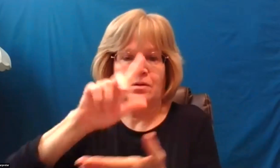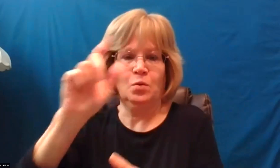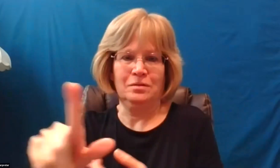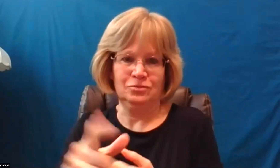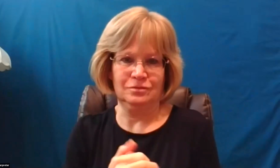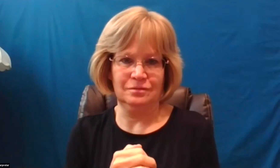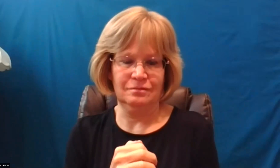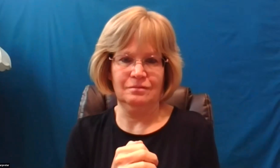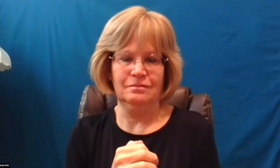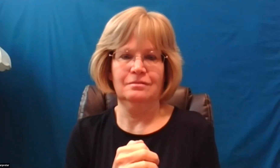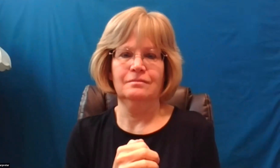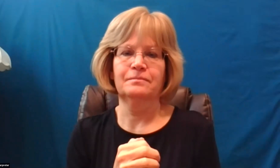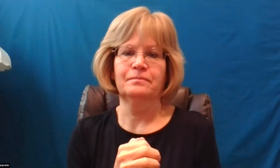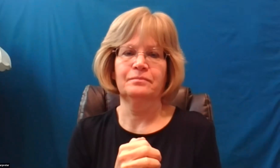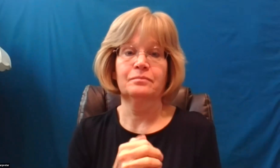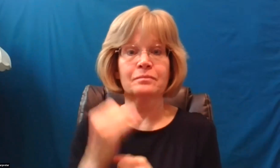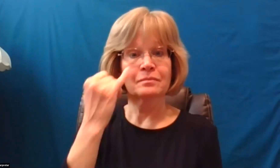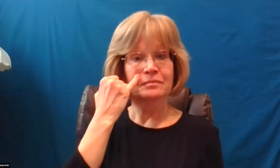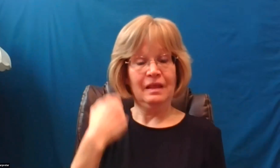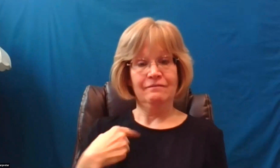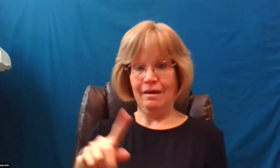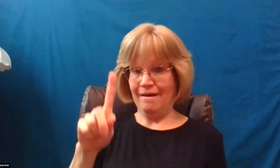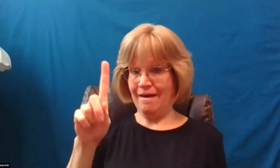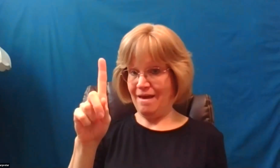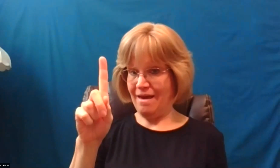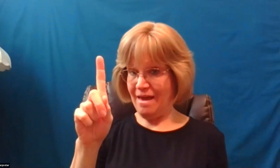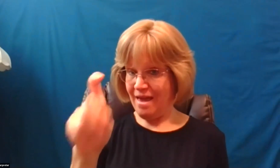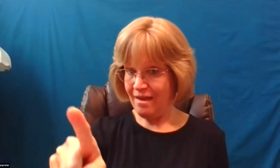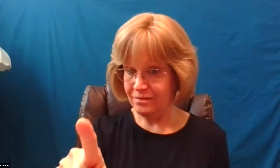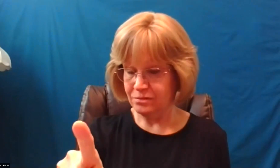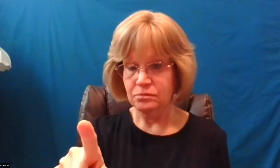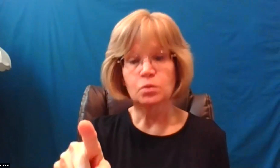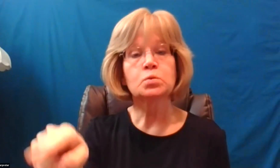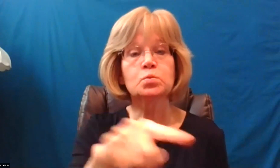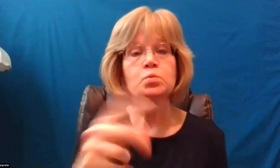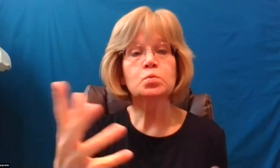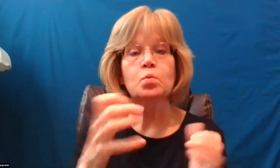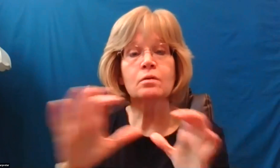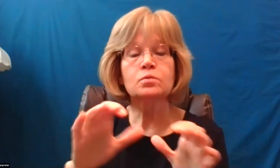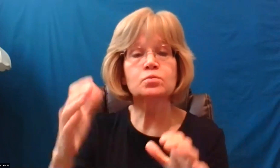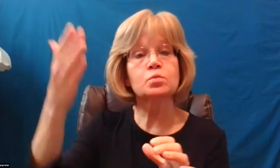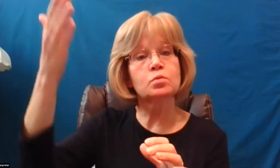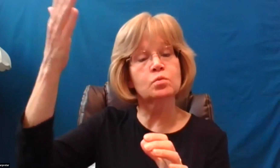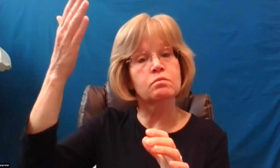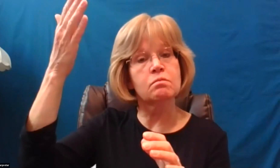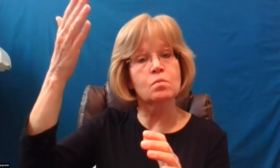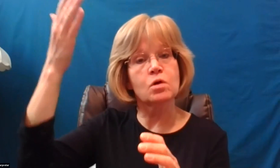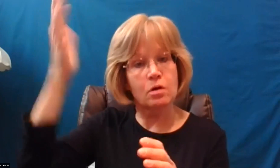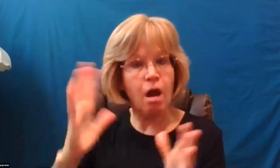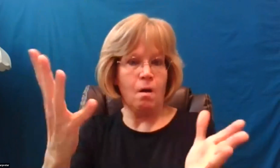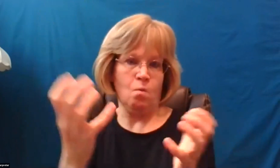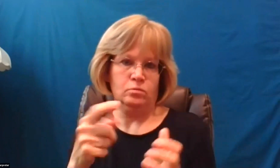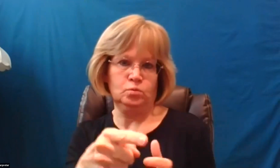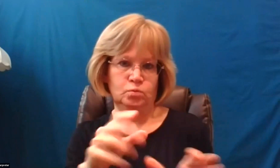Because when you get right down to it, if I were to ask you, if you wanted to do what God wants,